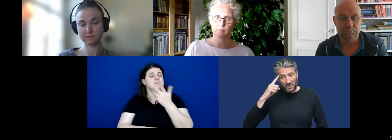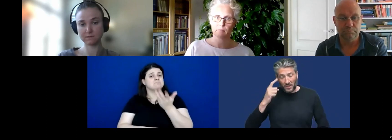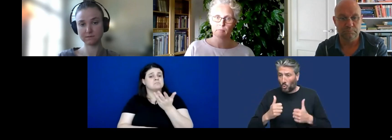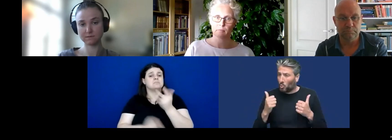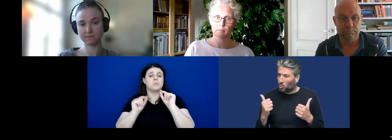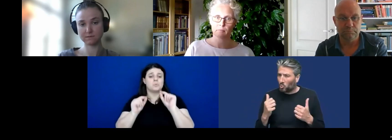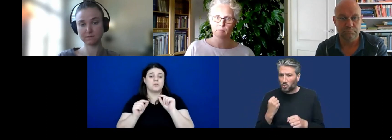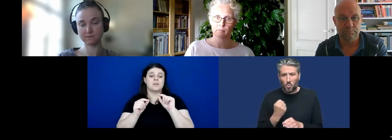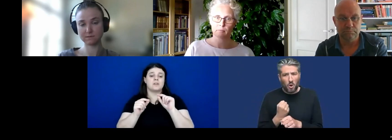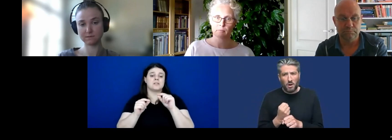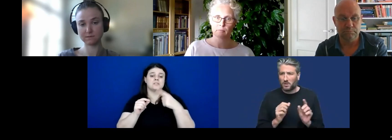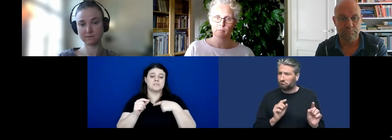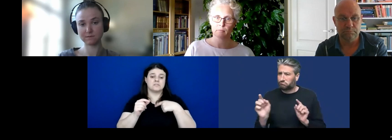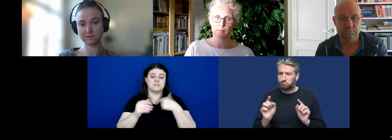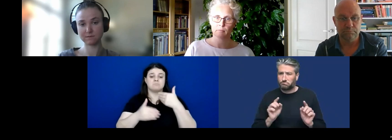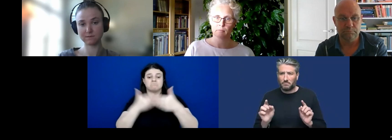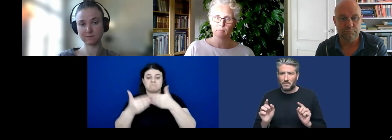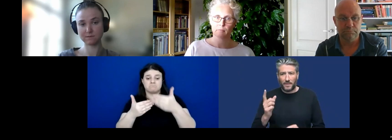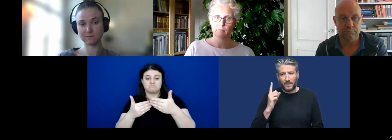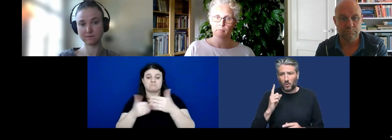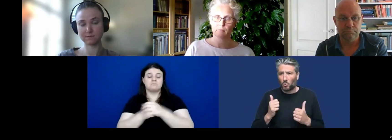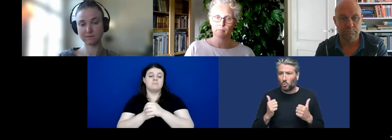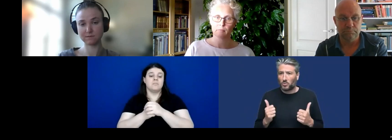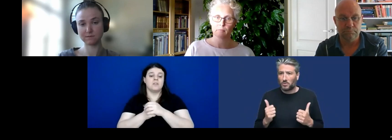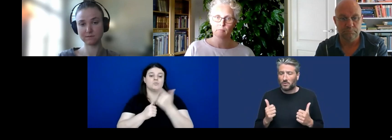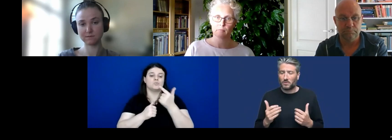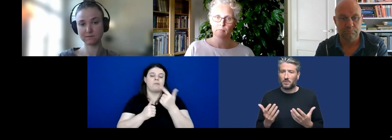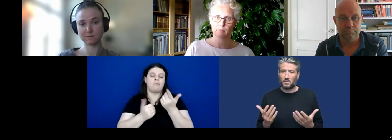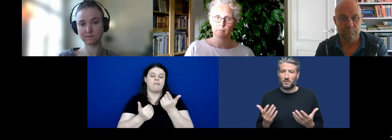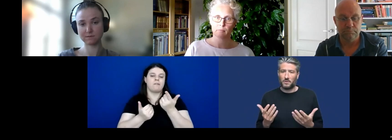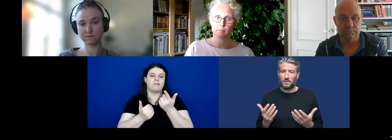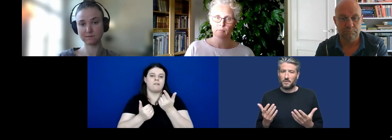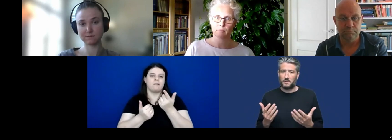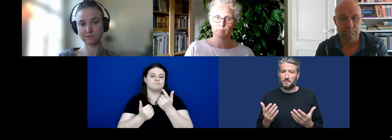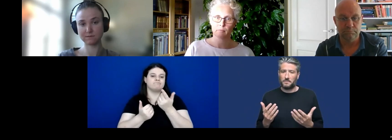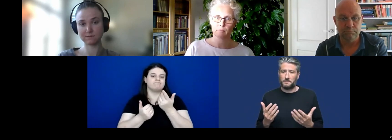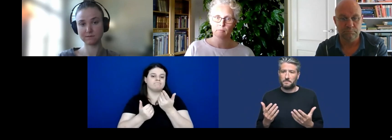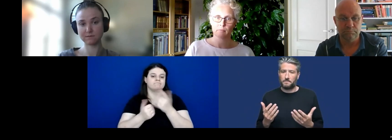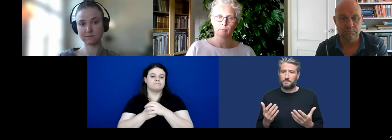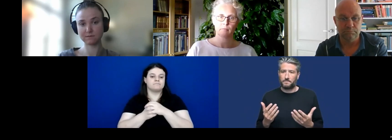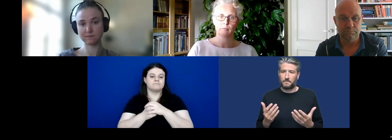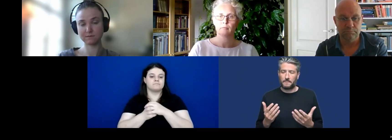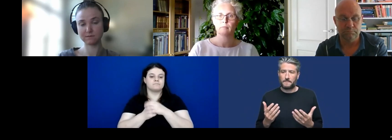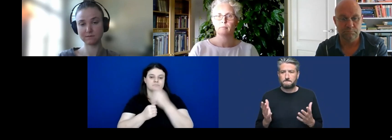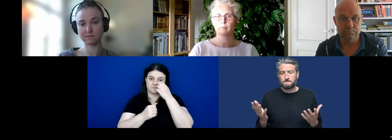be a good corporate citizen. It was not driven by a